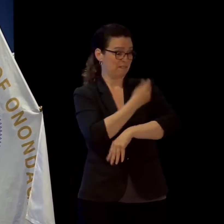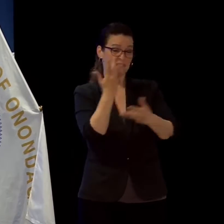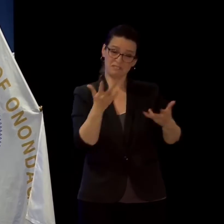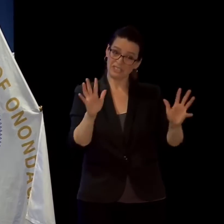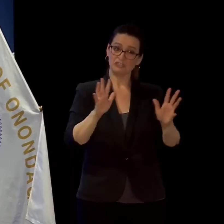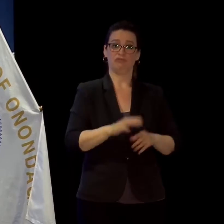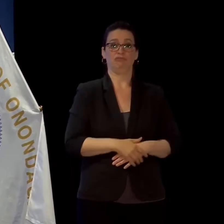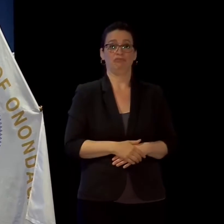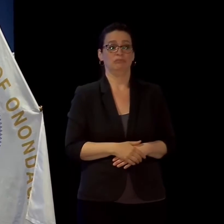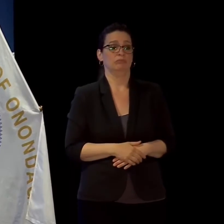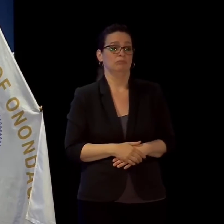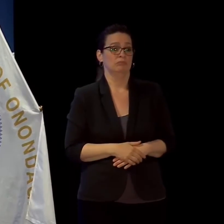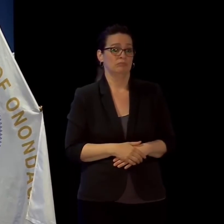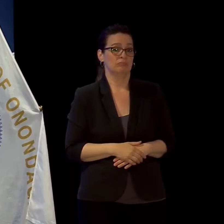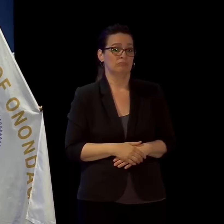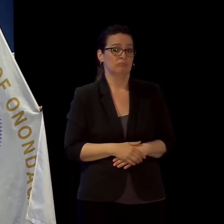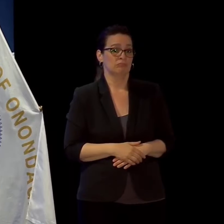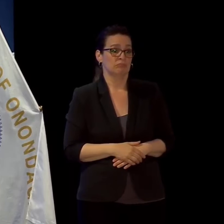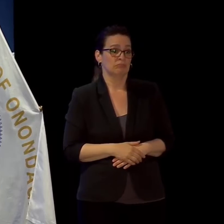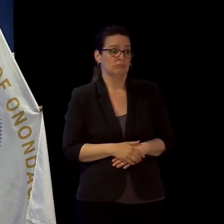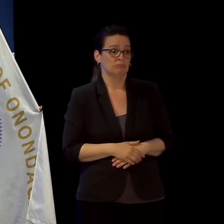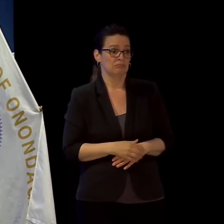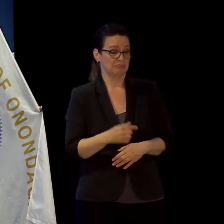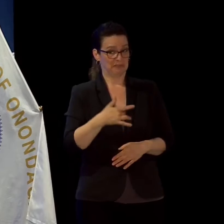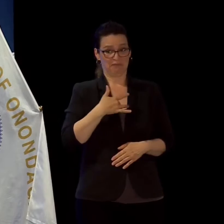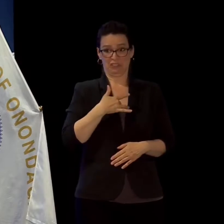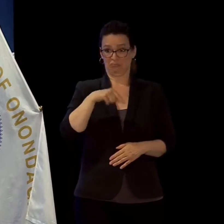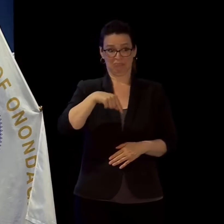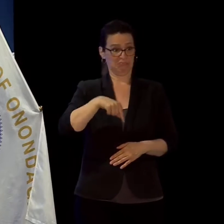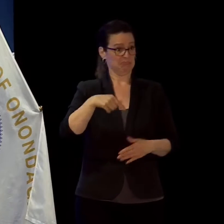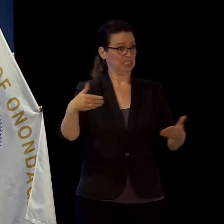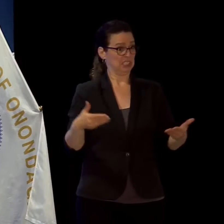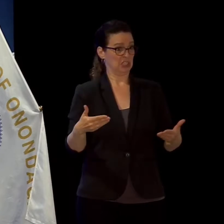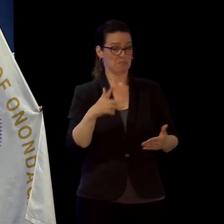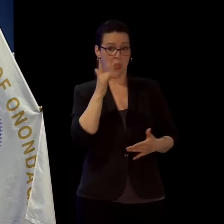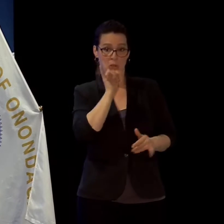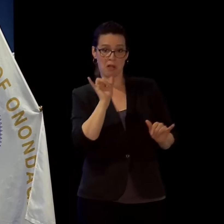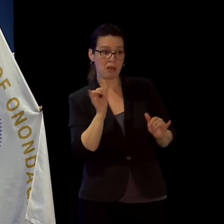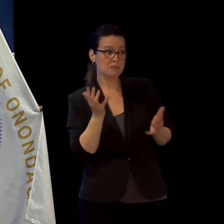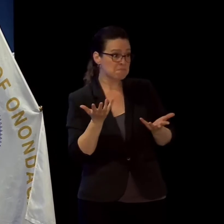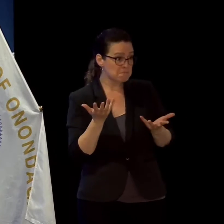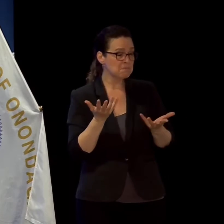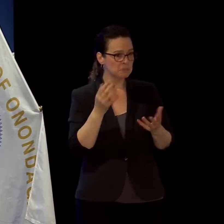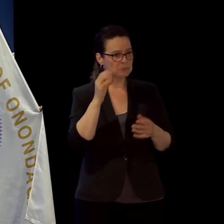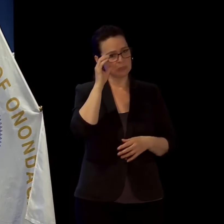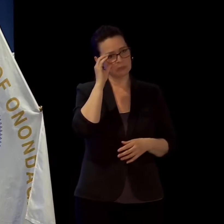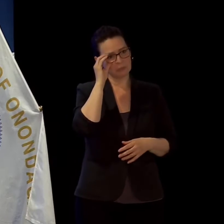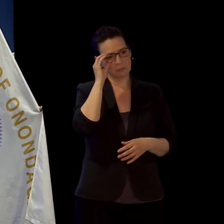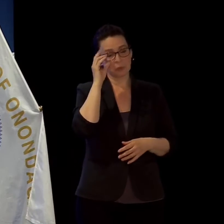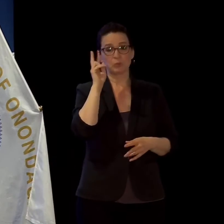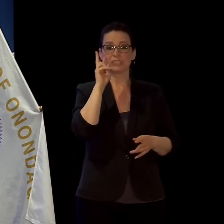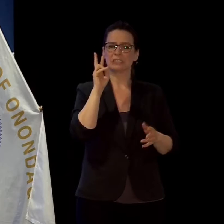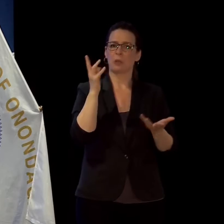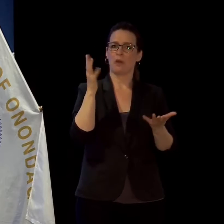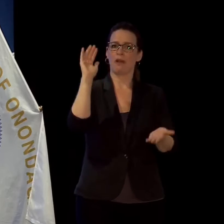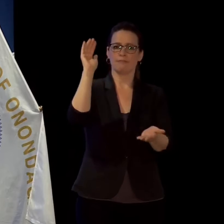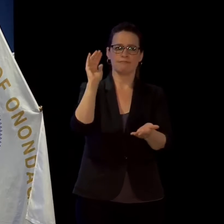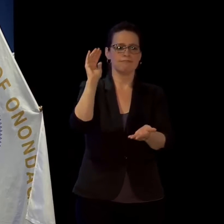population, we are, I think it looks like we're seeing cases drop a little bit.